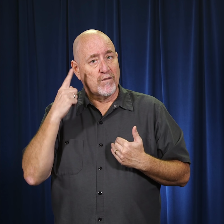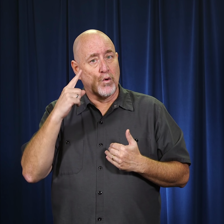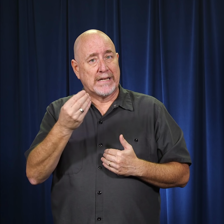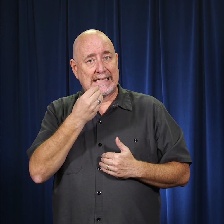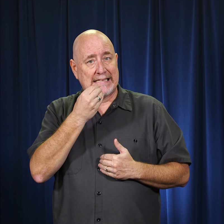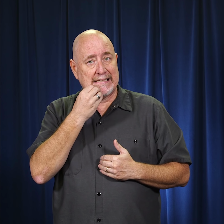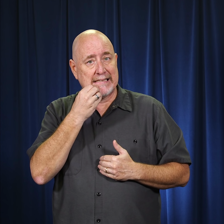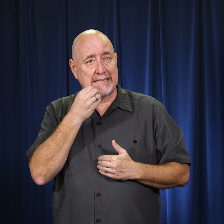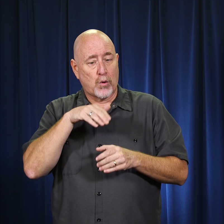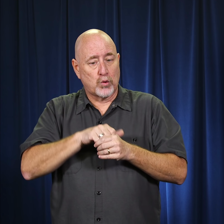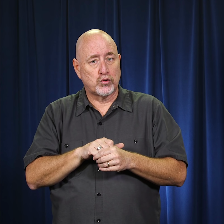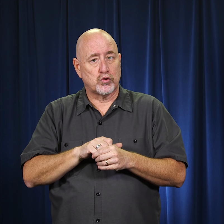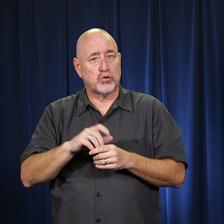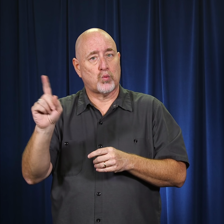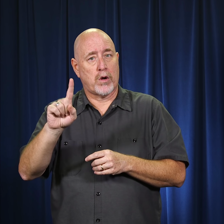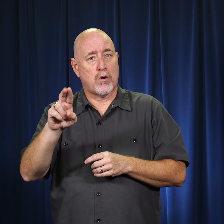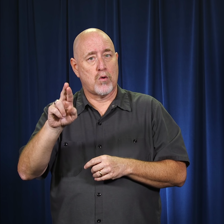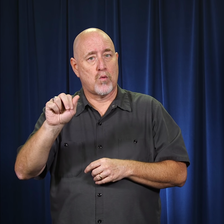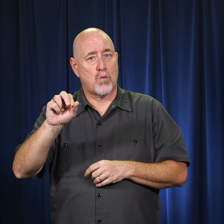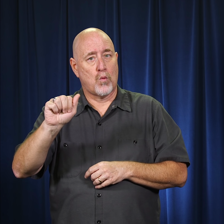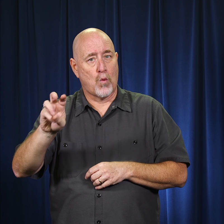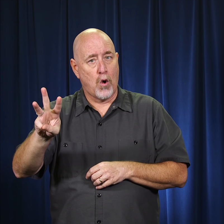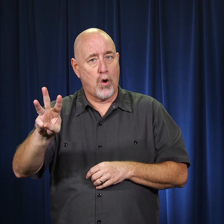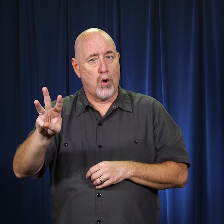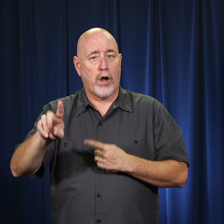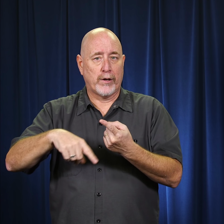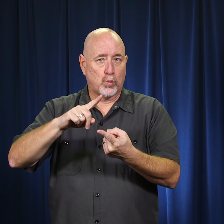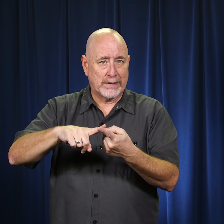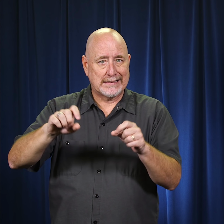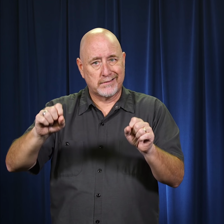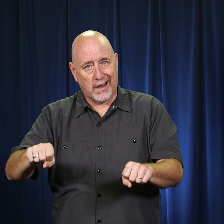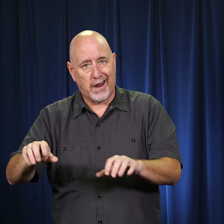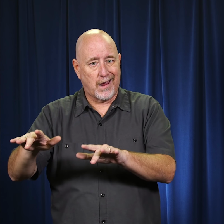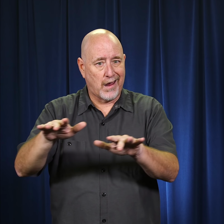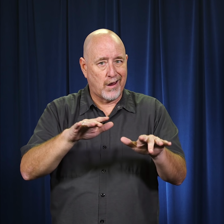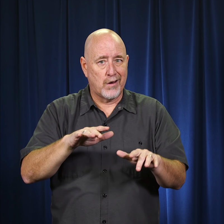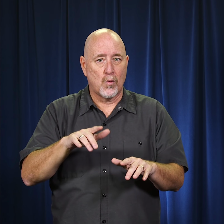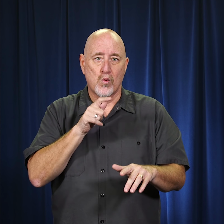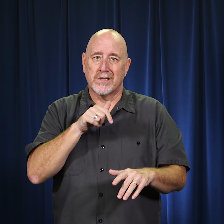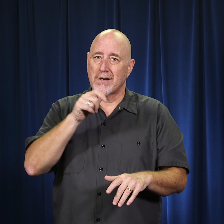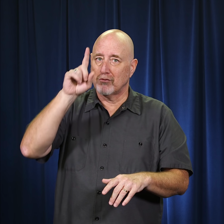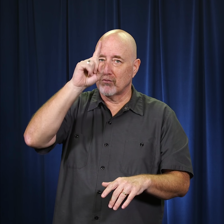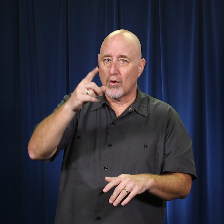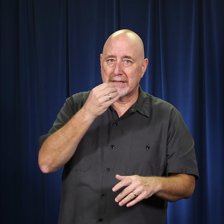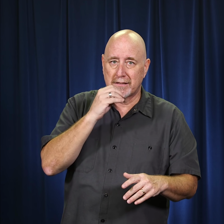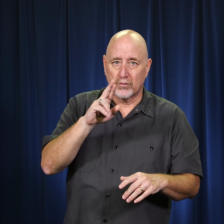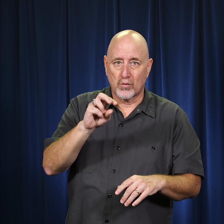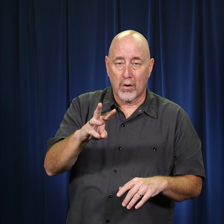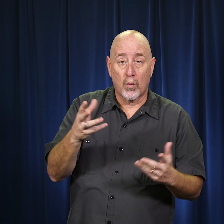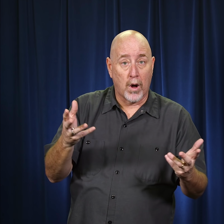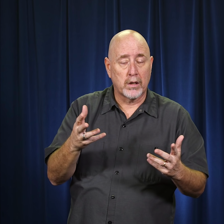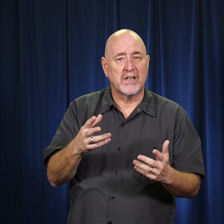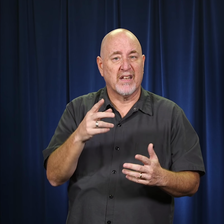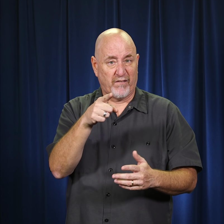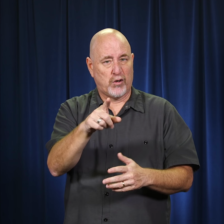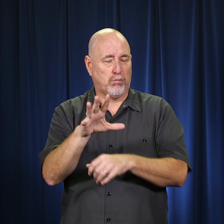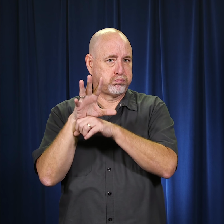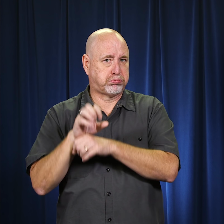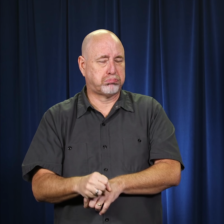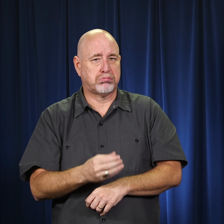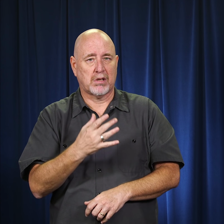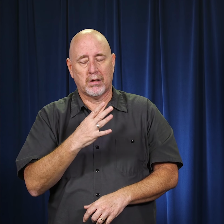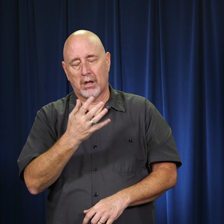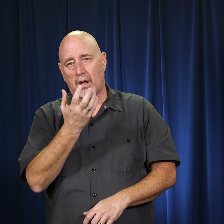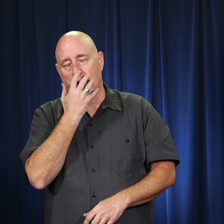about oysters and where you can eat them raw, when you can eat them raw, and when it's a good idea to eat them raw. In fact, if you're